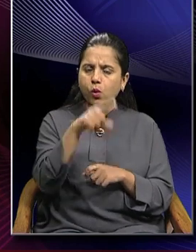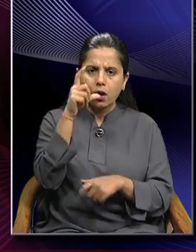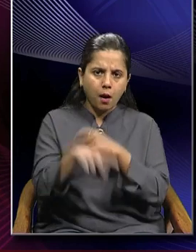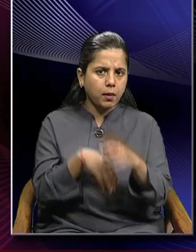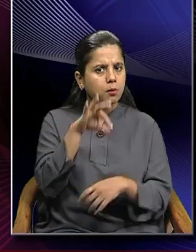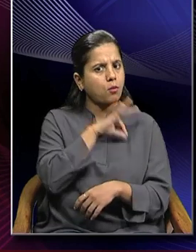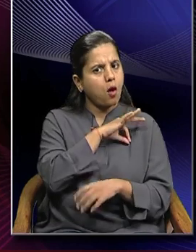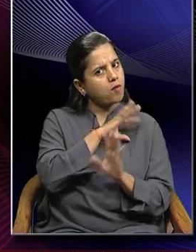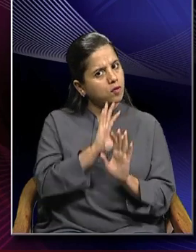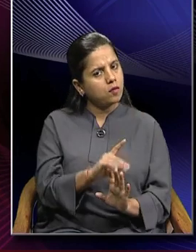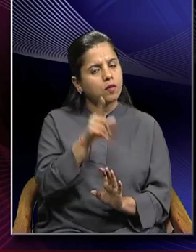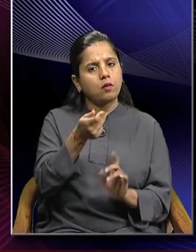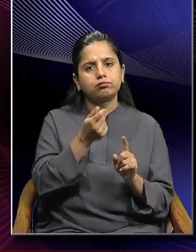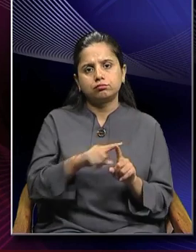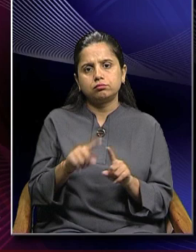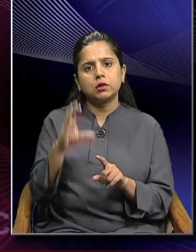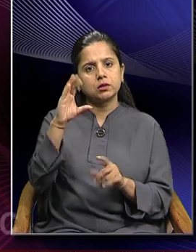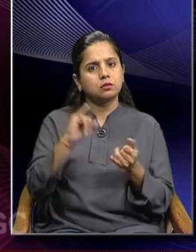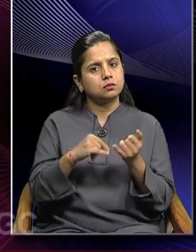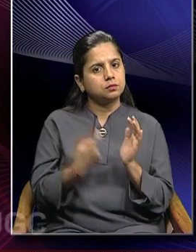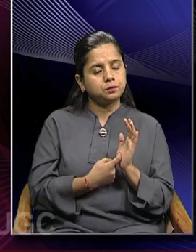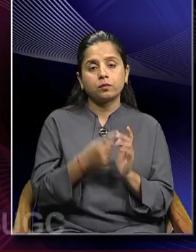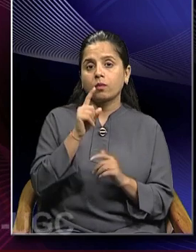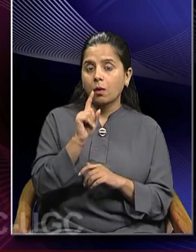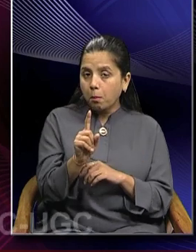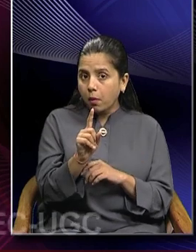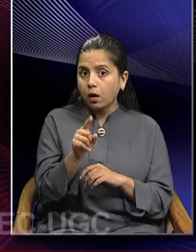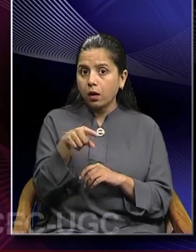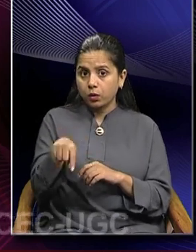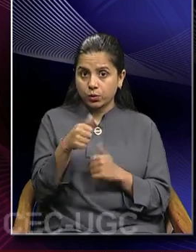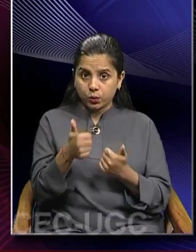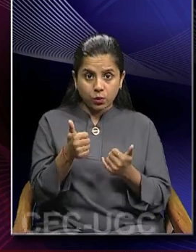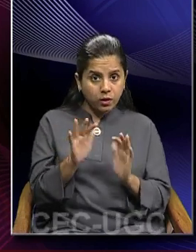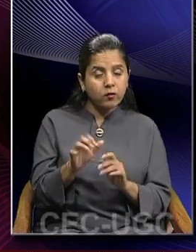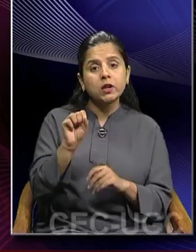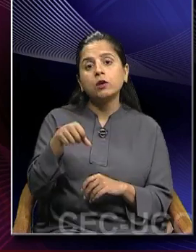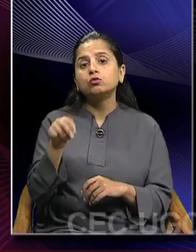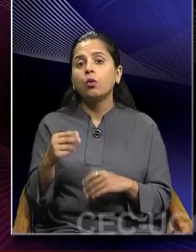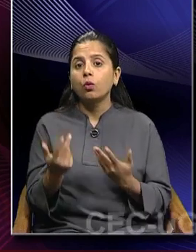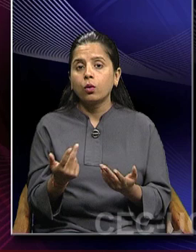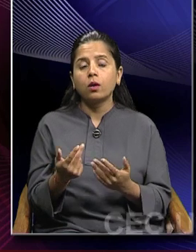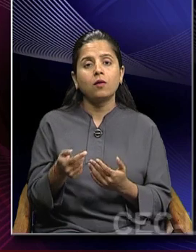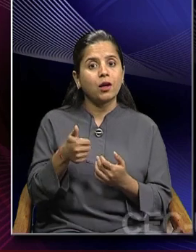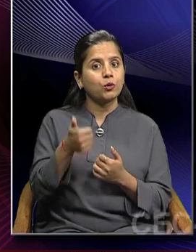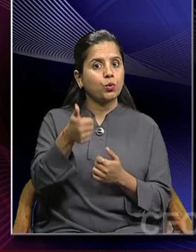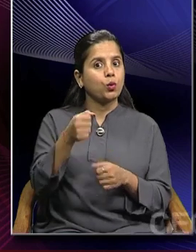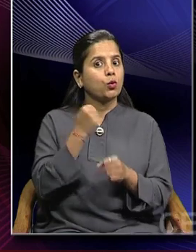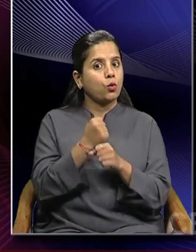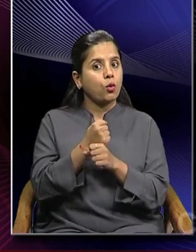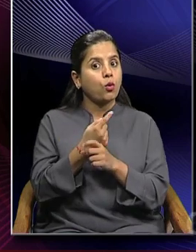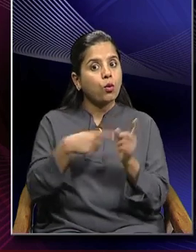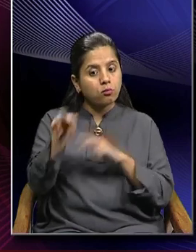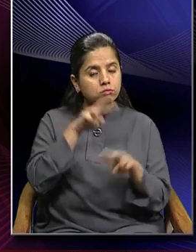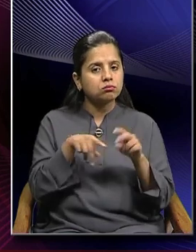is spending amount on CSR, but whether it has good governance or not, because good governance is very